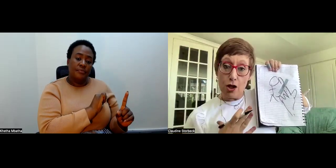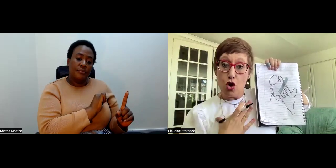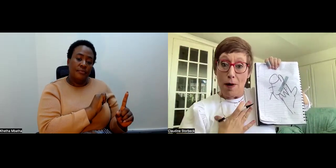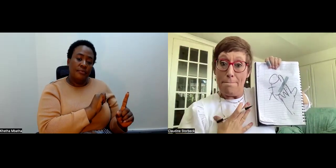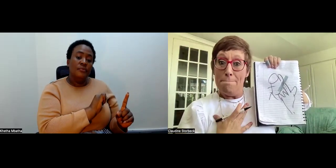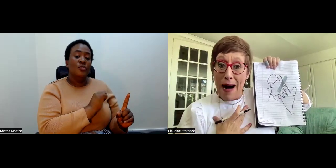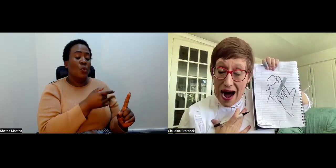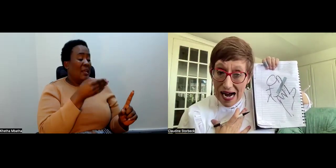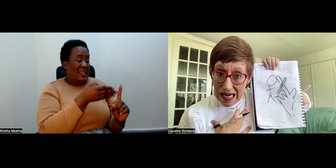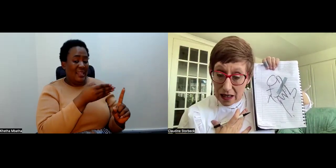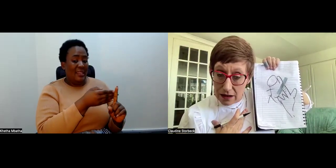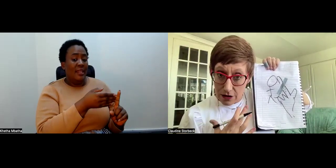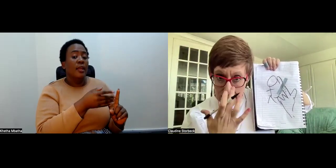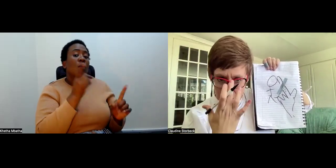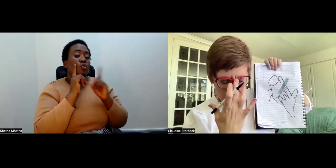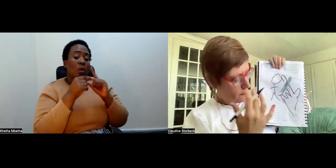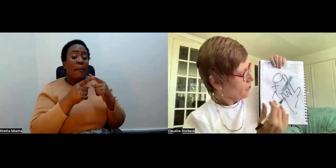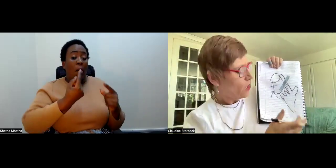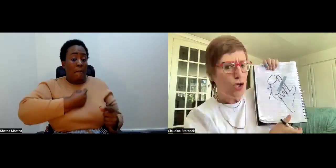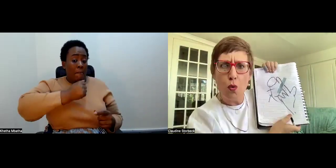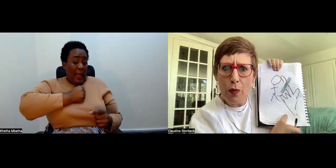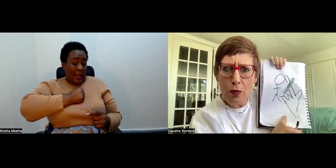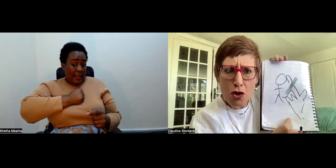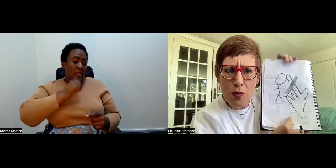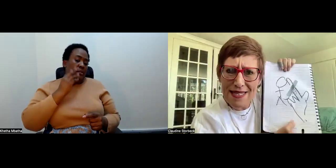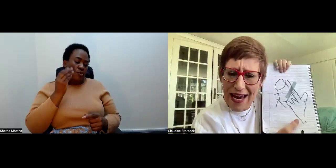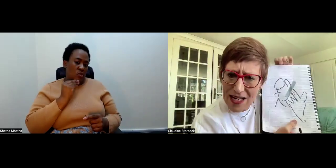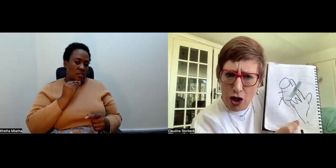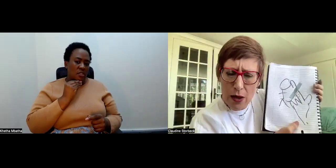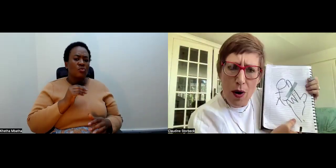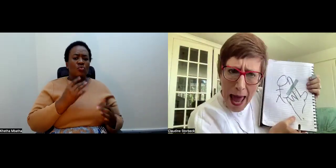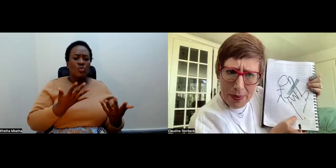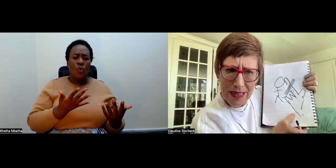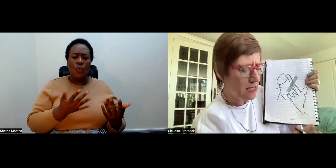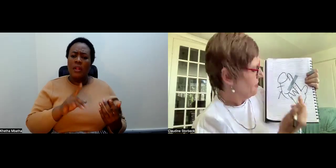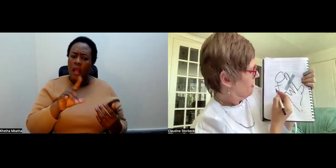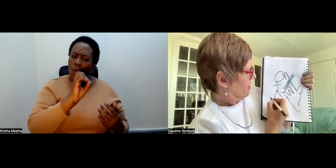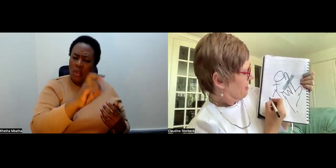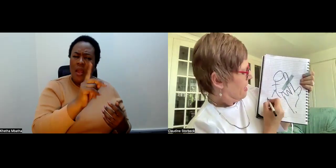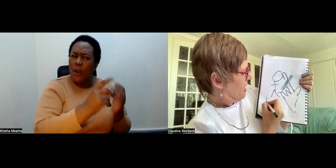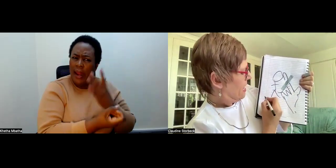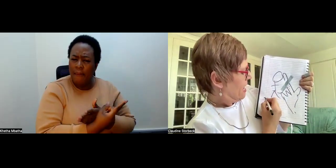So he's going to talk about my, okay? So what should we say, Johnny? What happened?